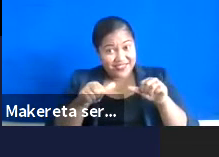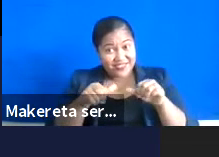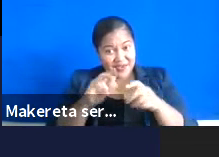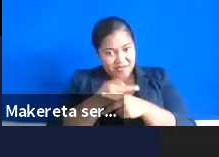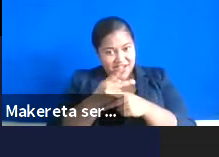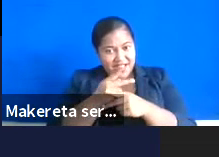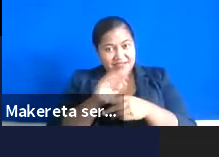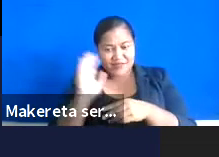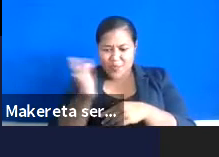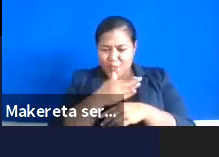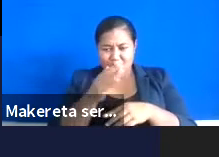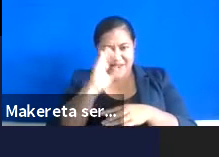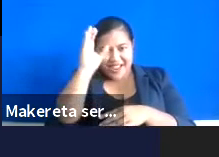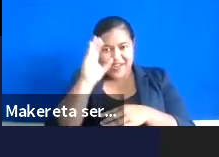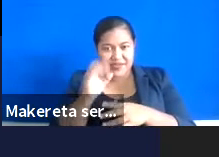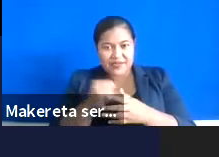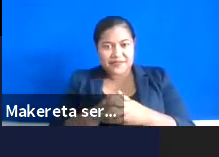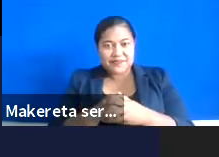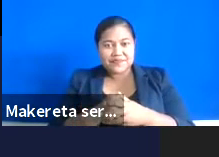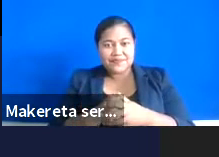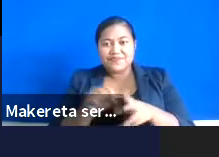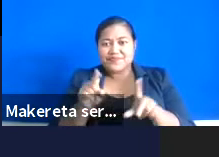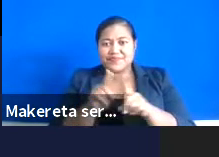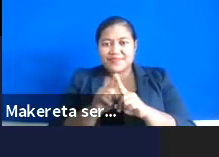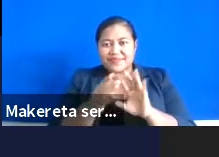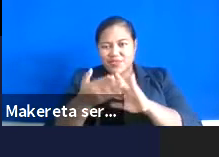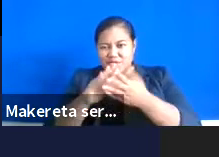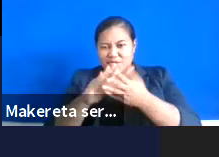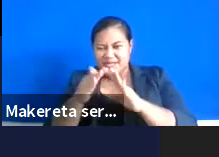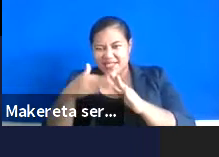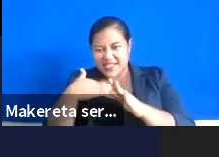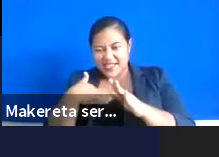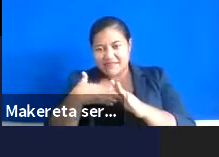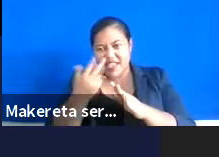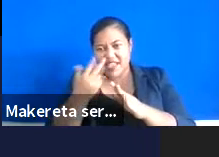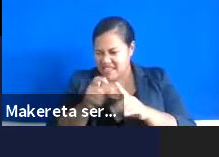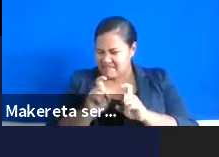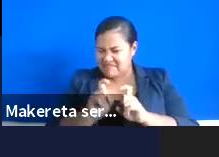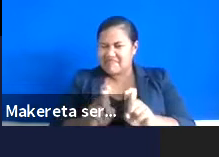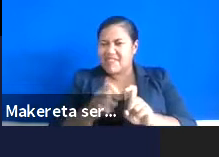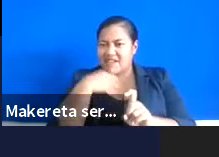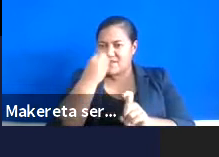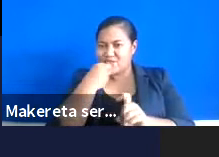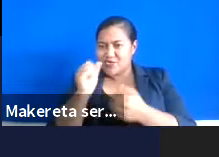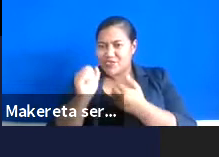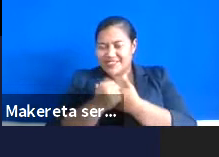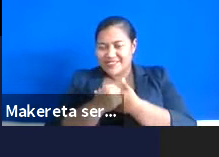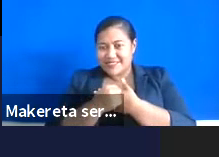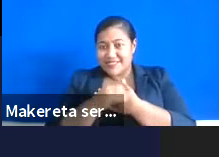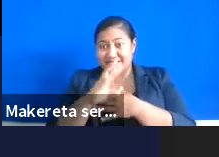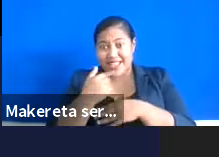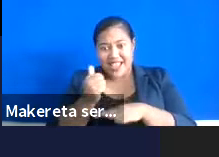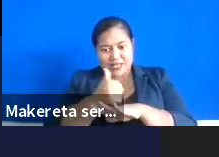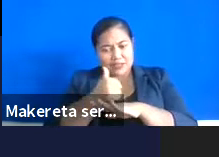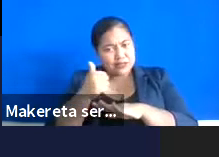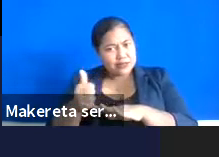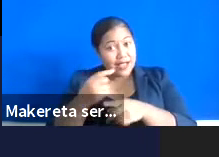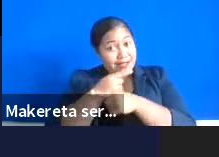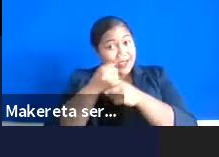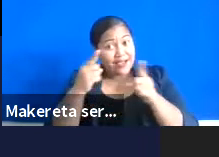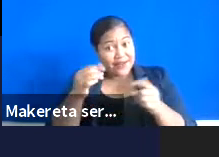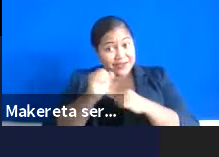countries and factors like communal living steady food production systems solid governance structures and traditional